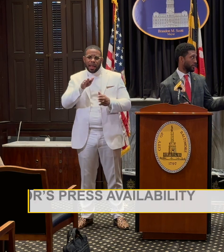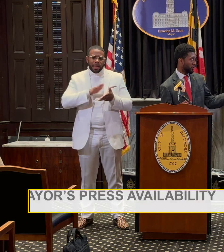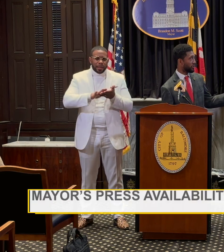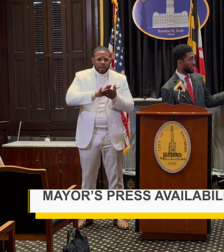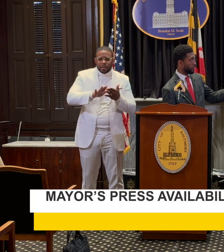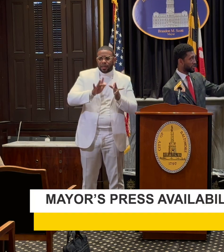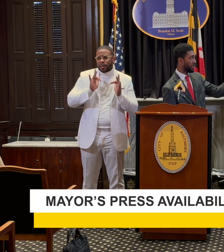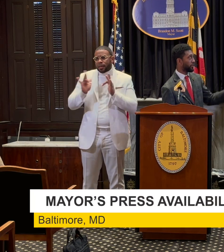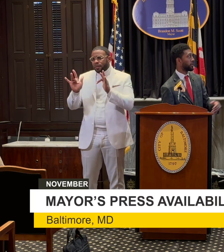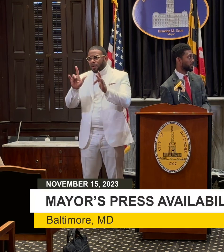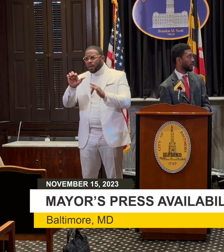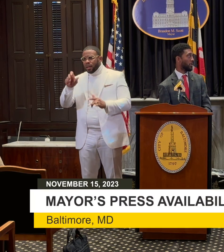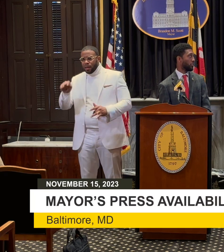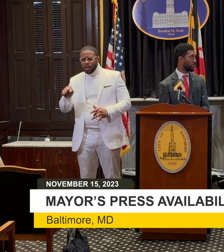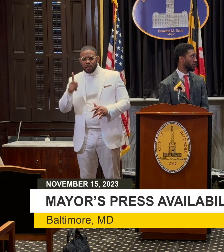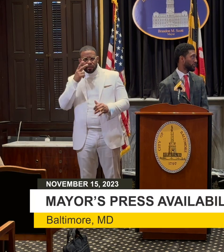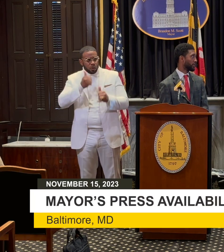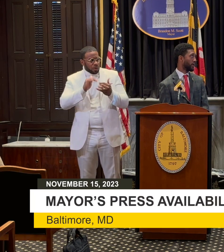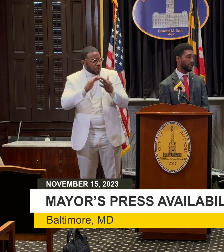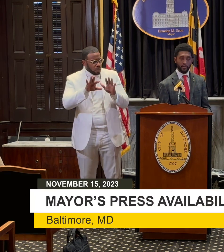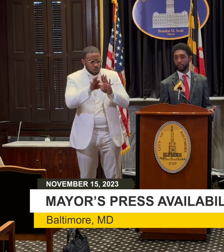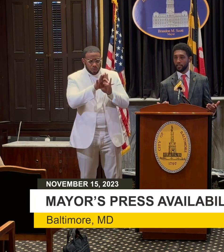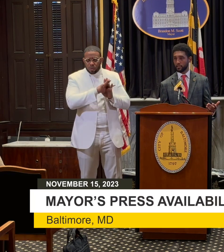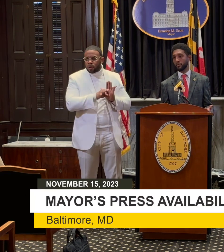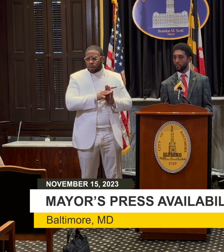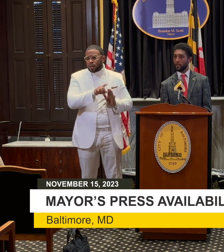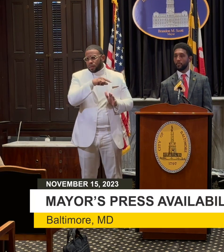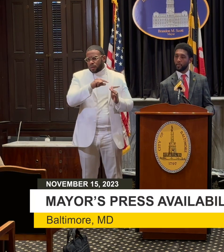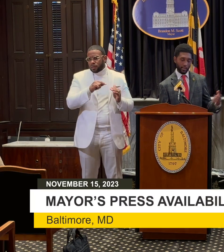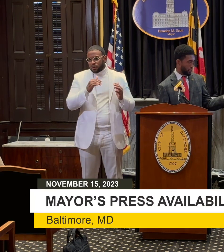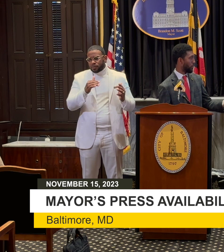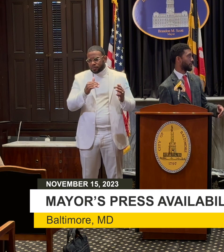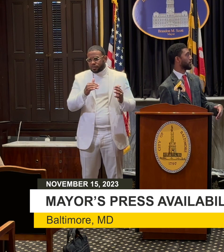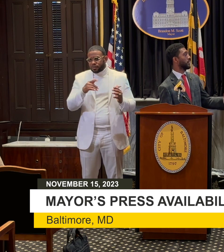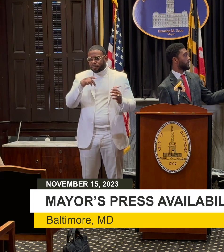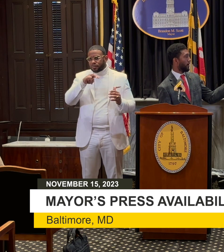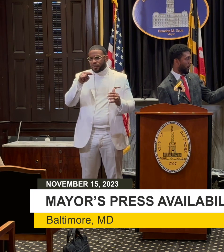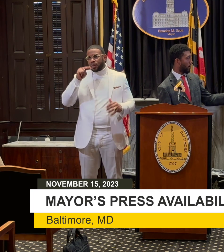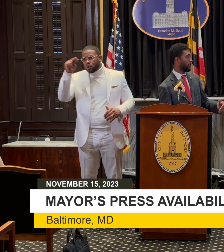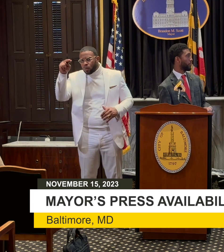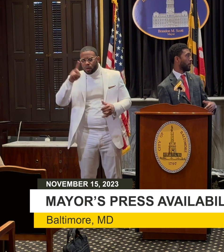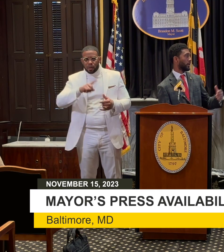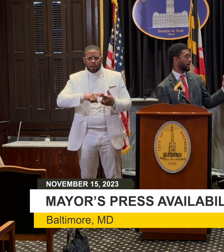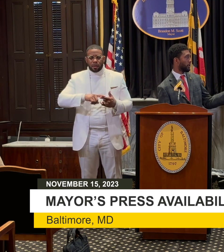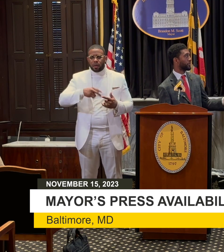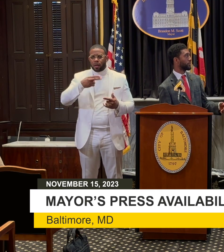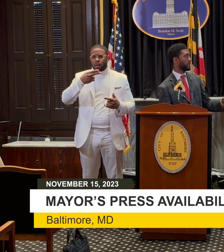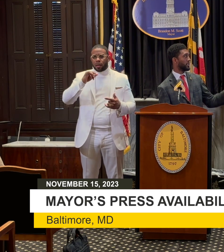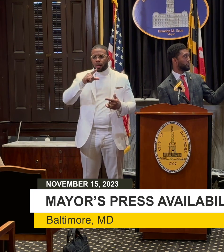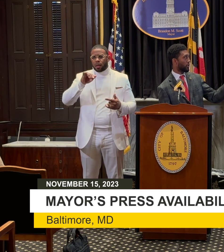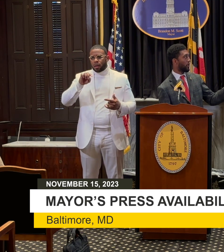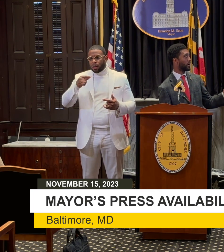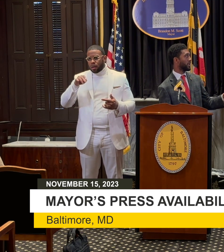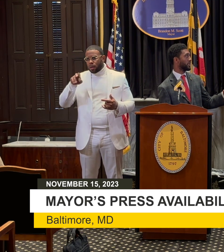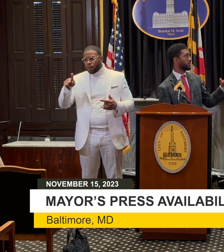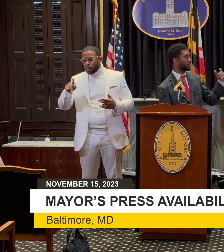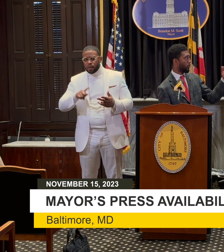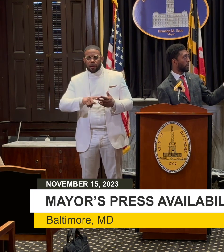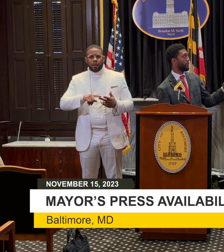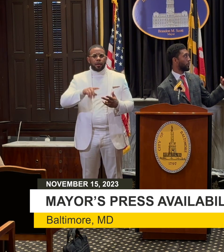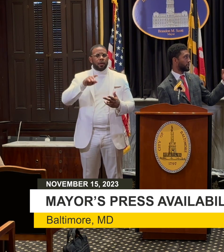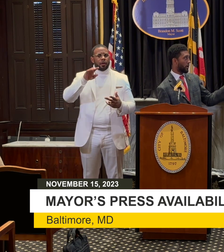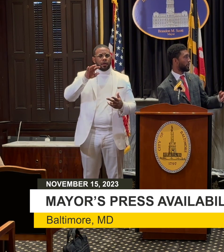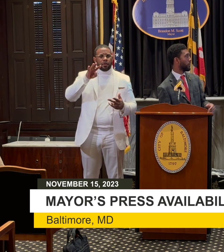lots. And when you see which neighborhoods were chosen, right, these are Penn North, Harlem Park, Carrollton Ridge, Broadway